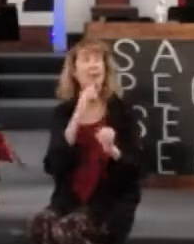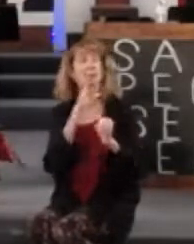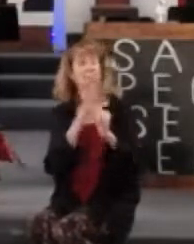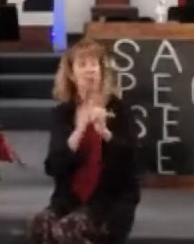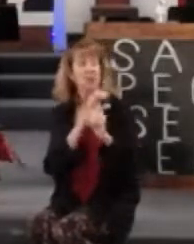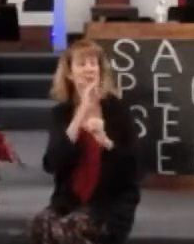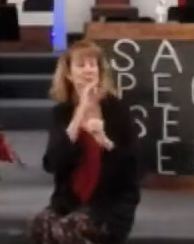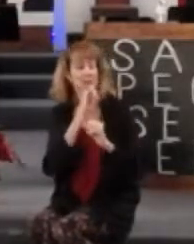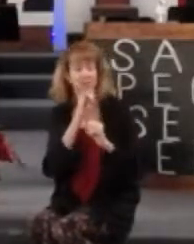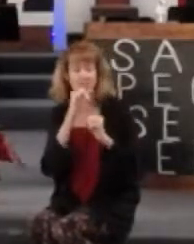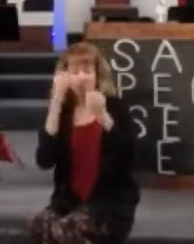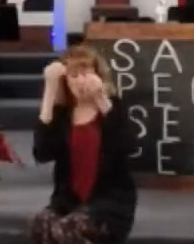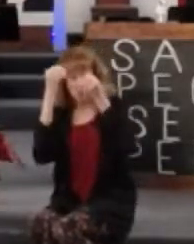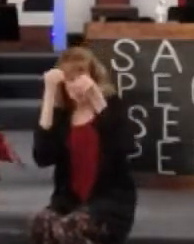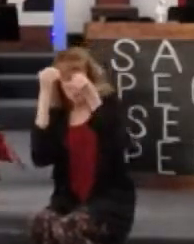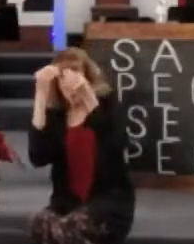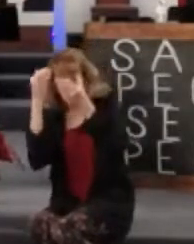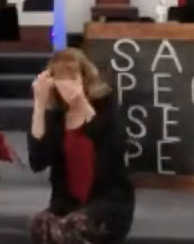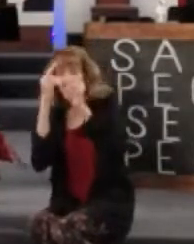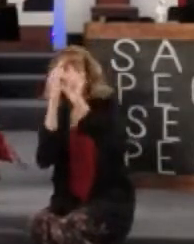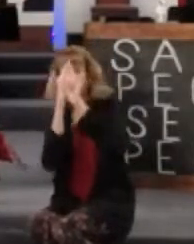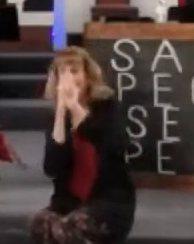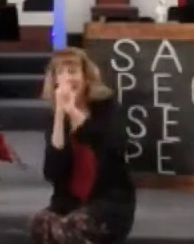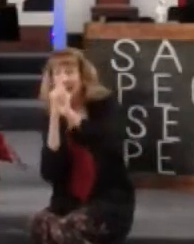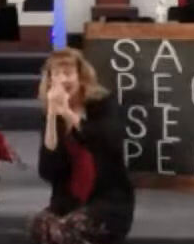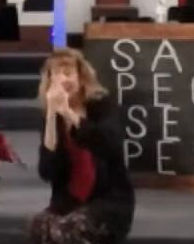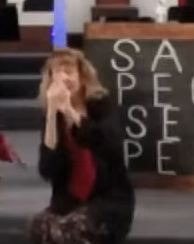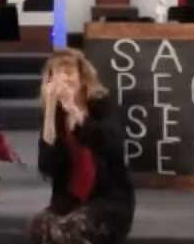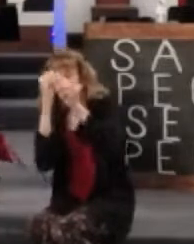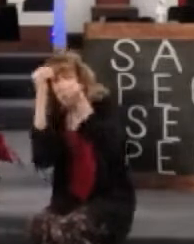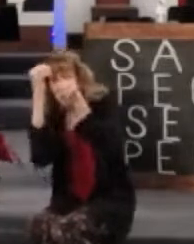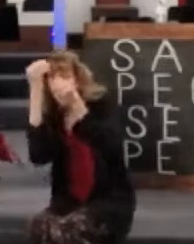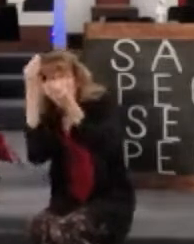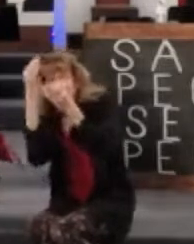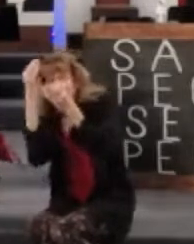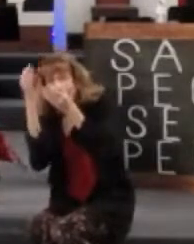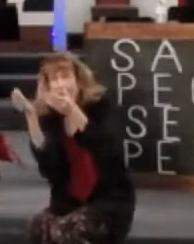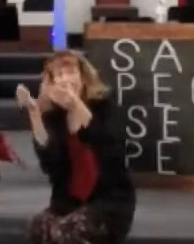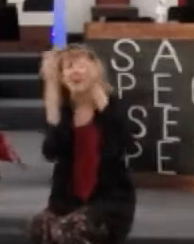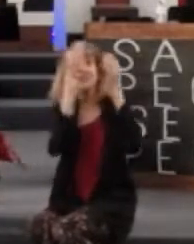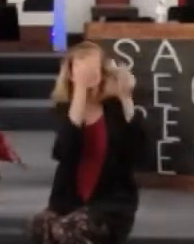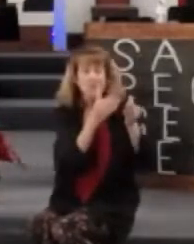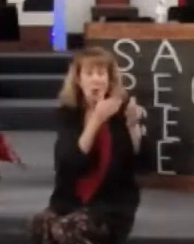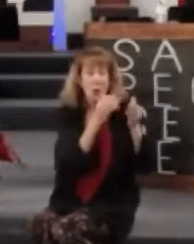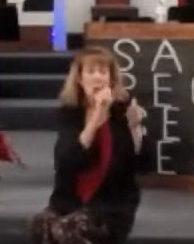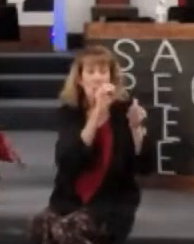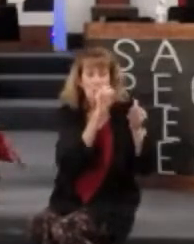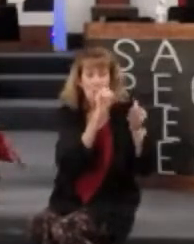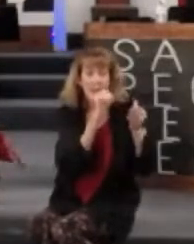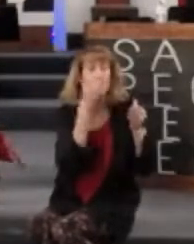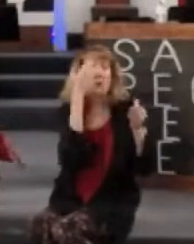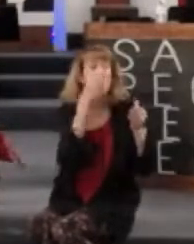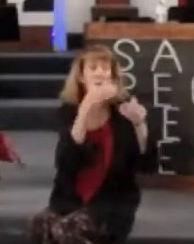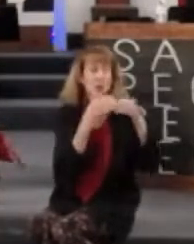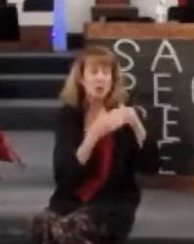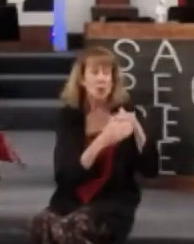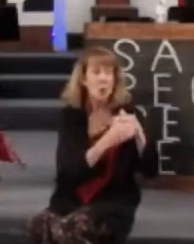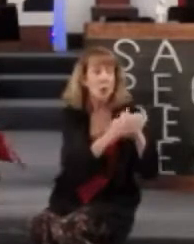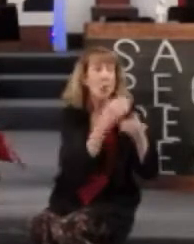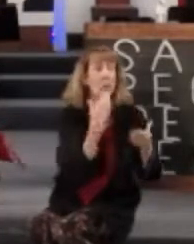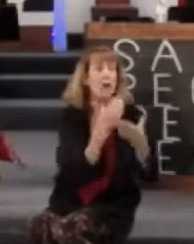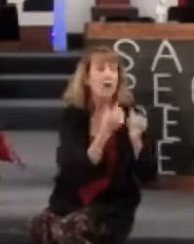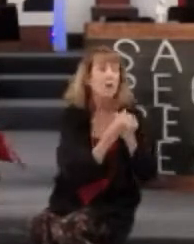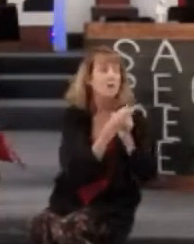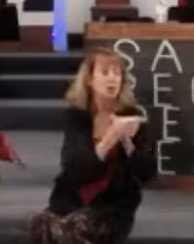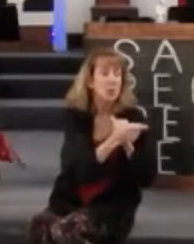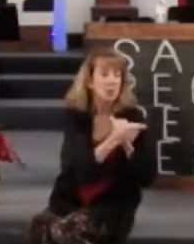that obey, honor your parents so that it may go well with you and that you may enjoy long life on